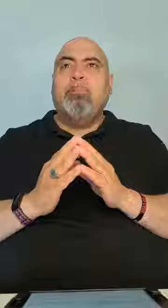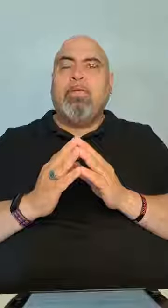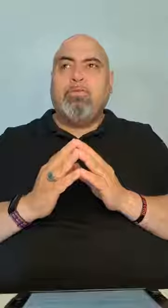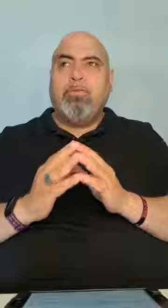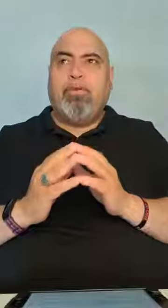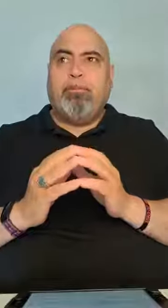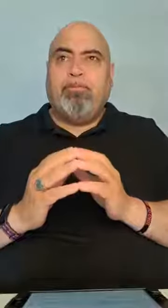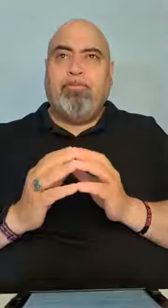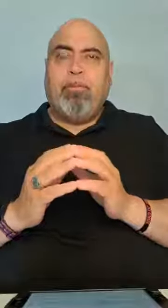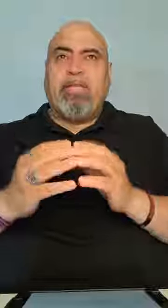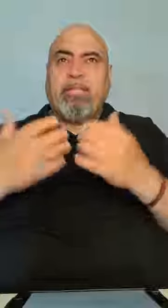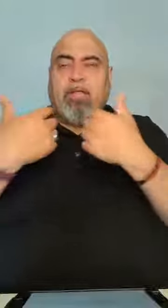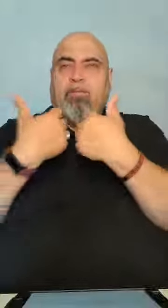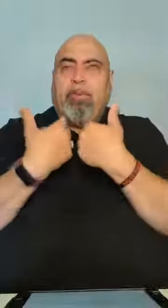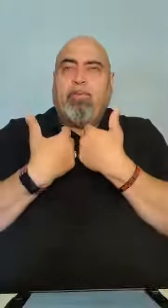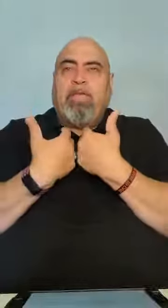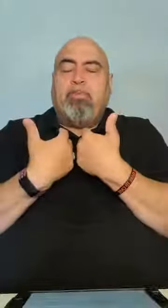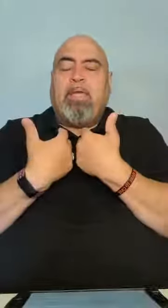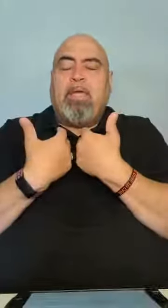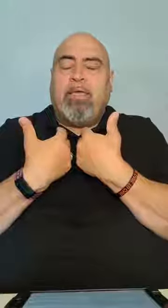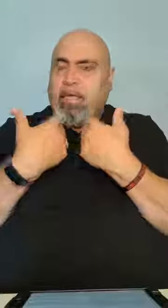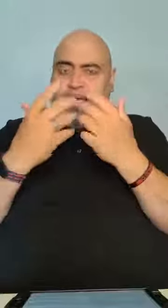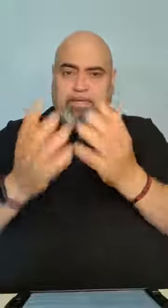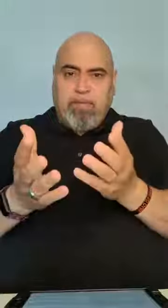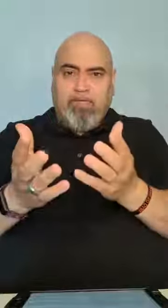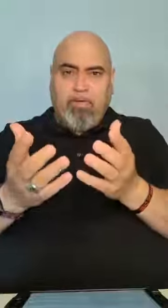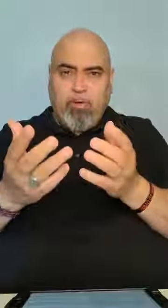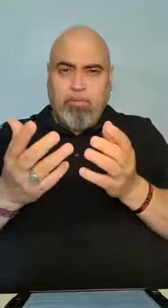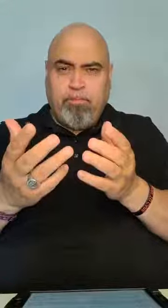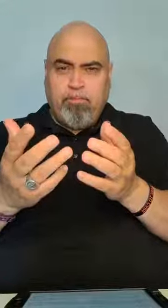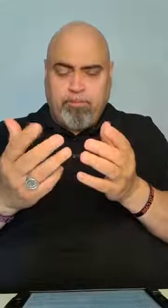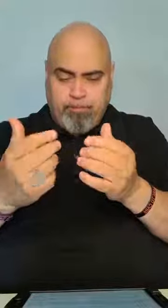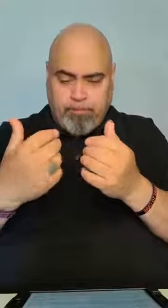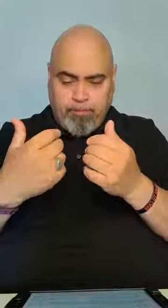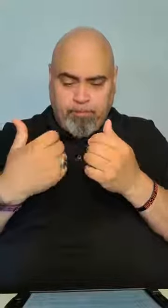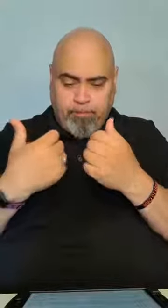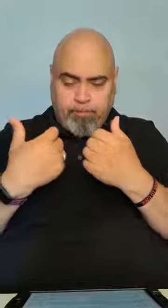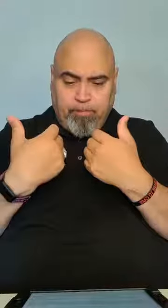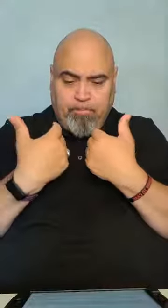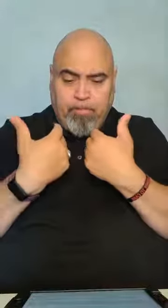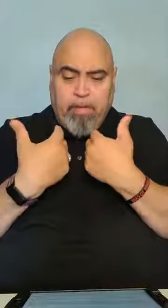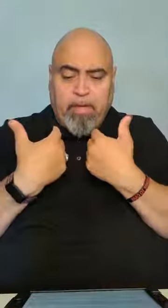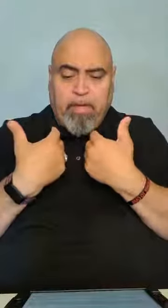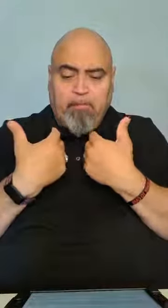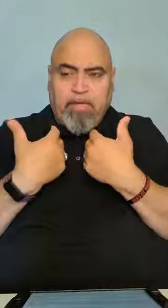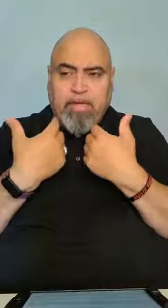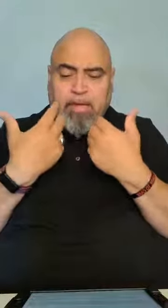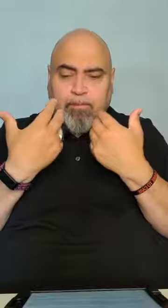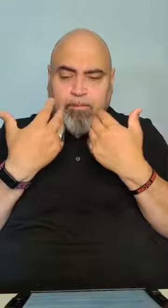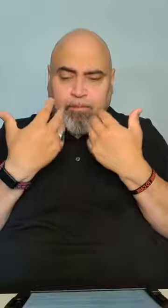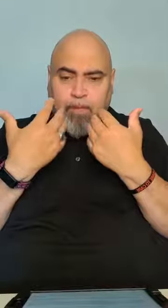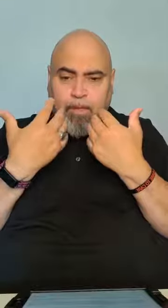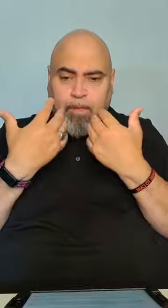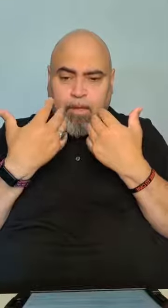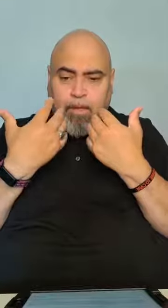Because for myself, for people like me, I can't speak for you, but for me, every time